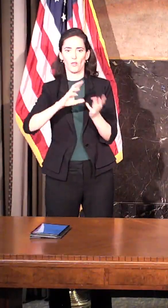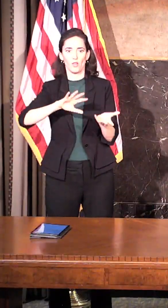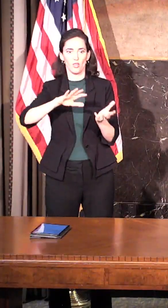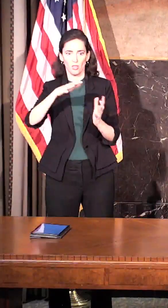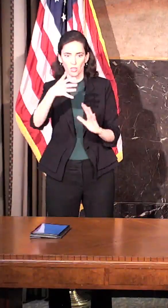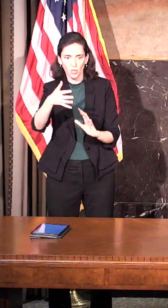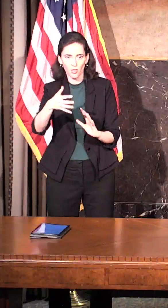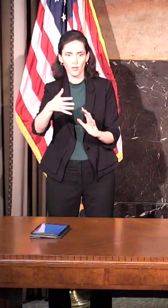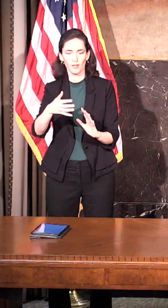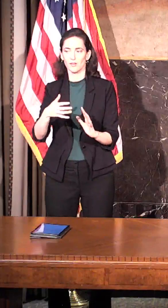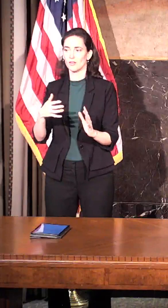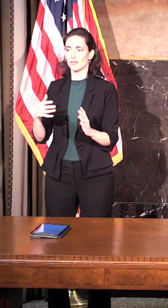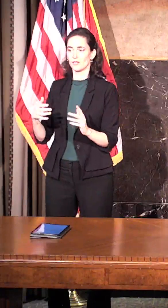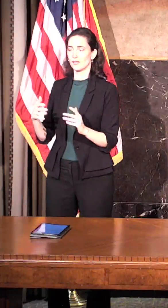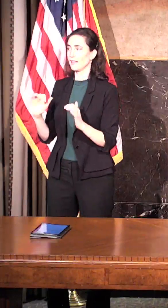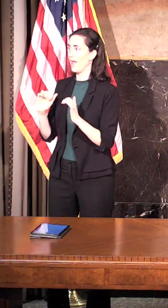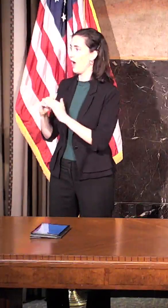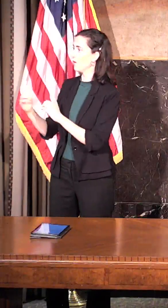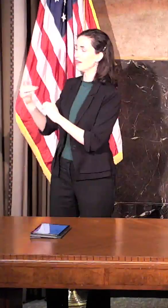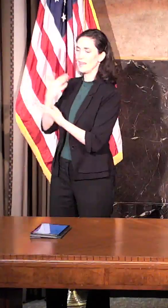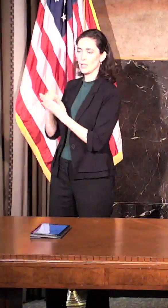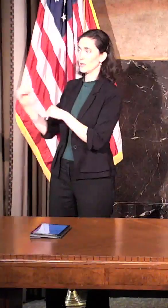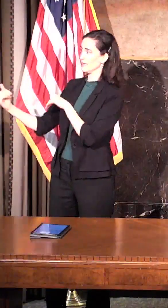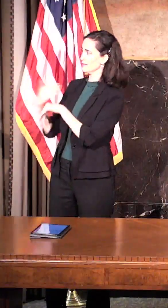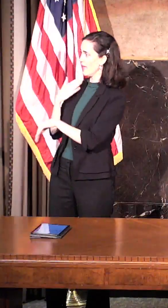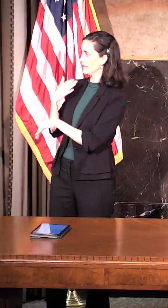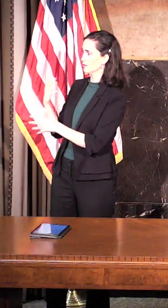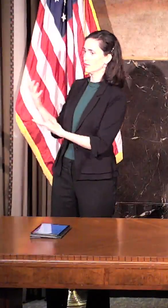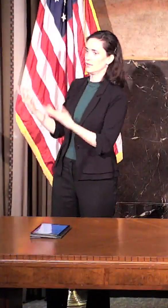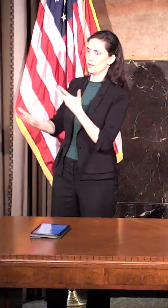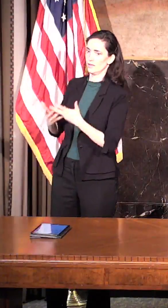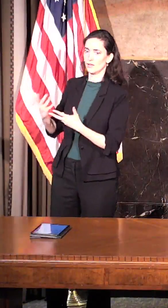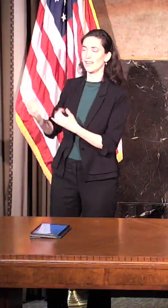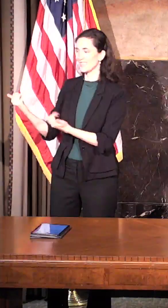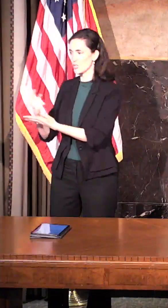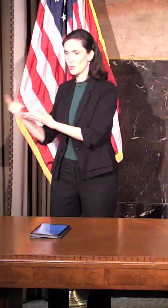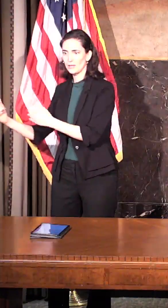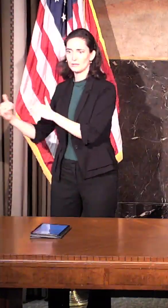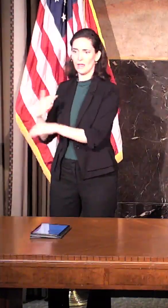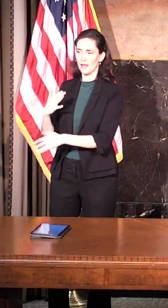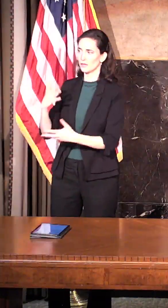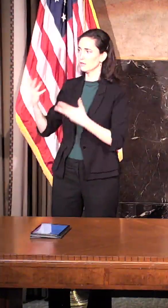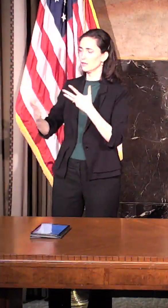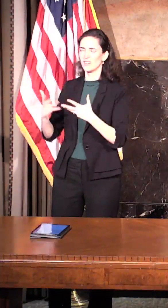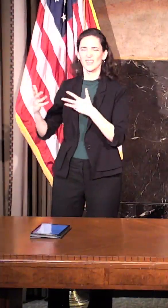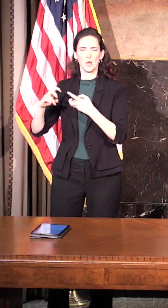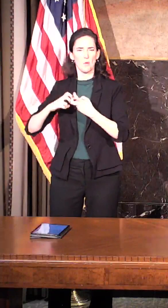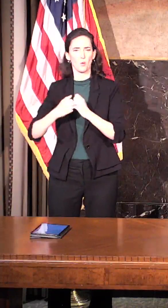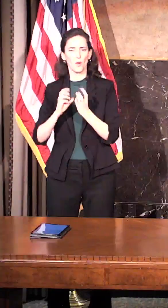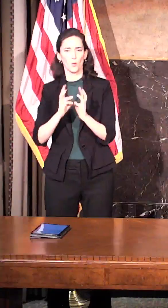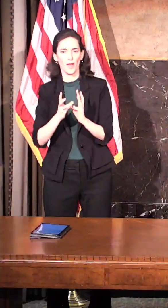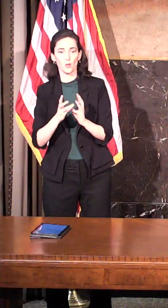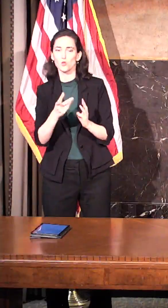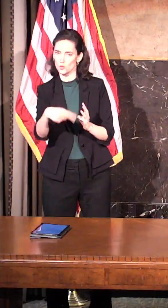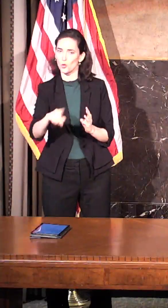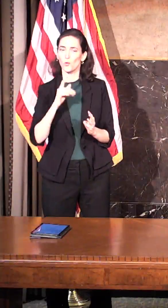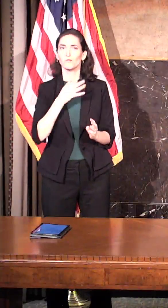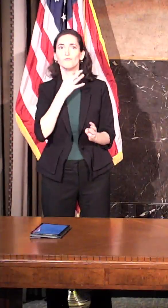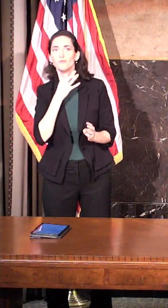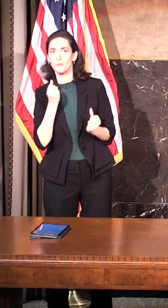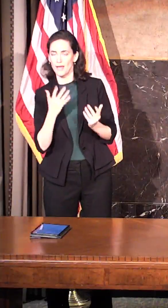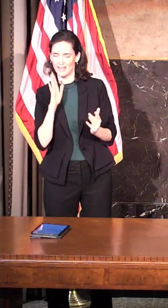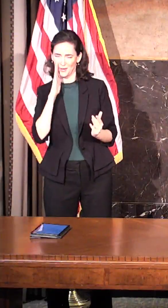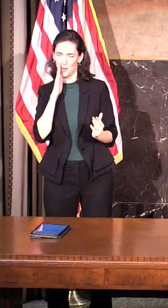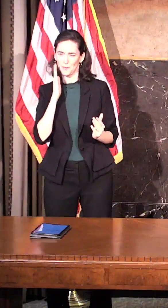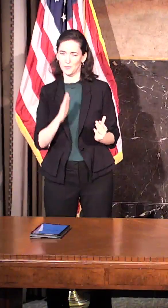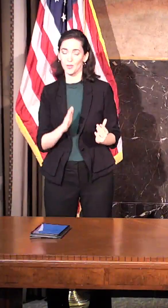with respect to the receipt of vaccine last week and this week, and then what we're looking forward to. So at this time, I'm going to ask Dr. Cantor to